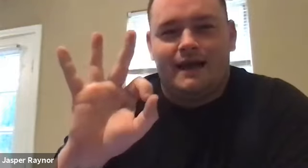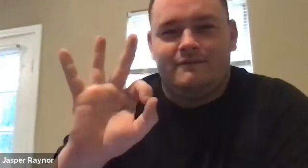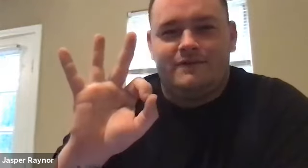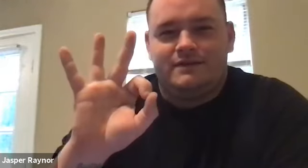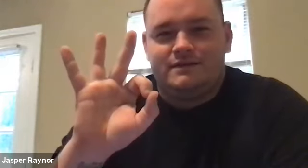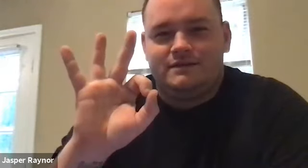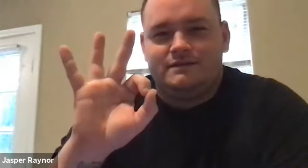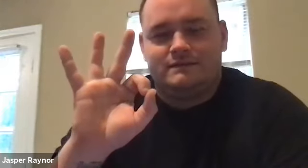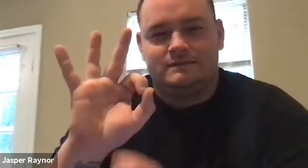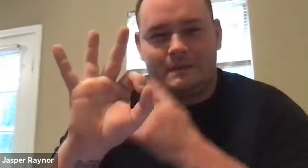F,